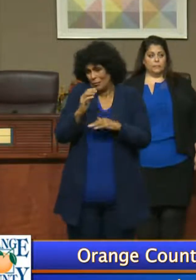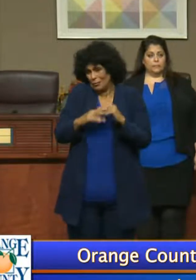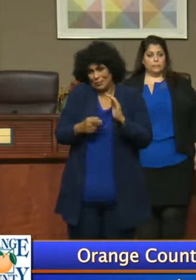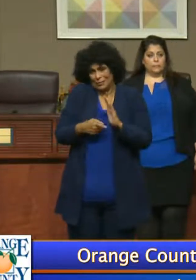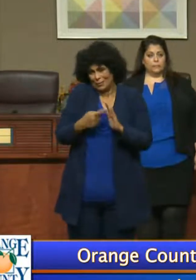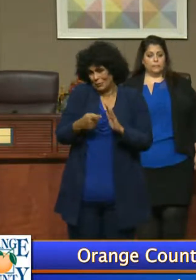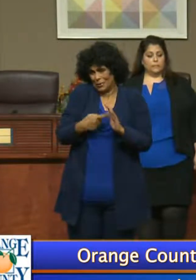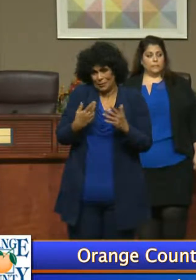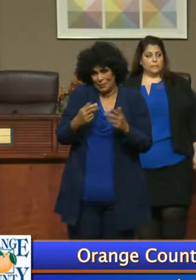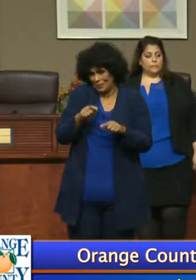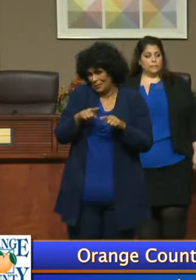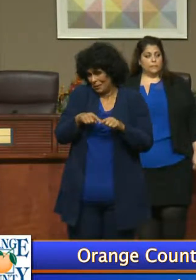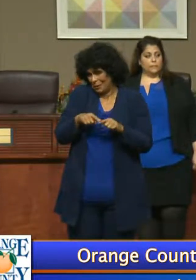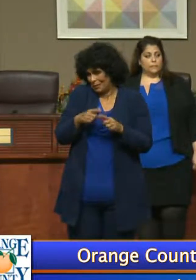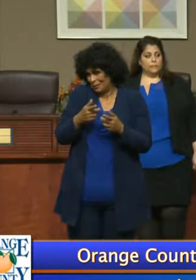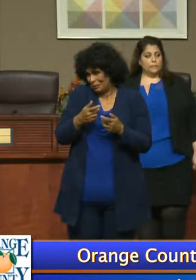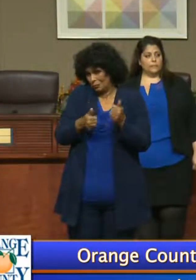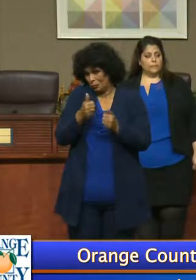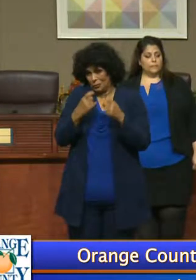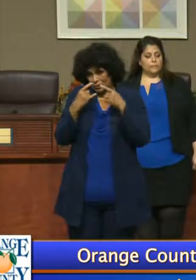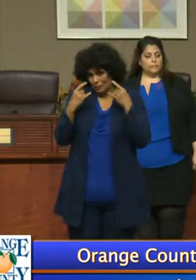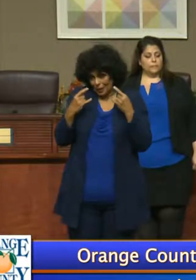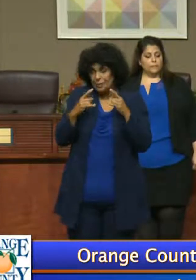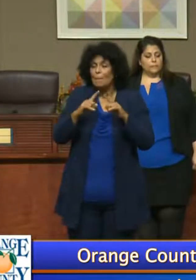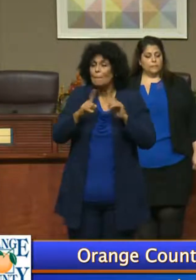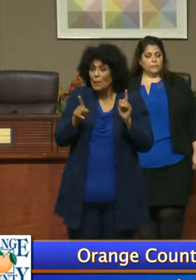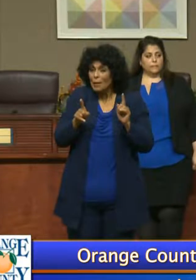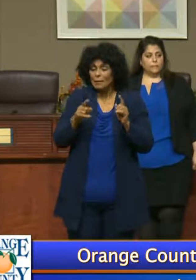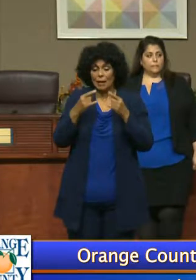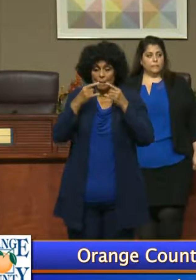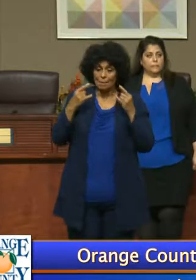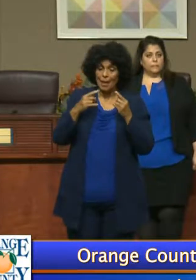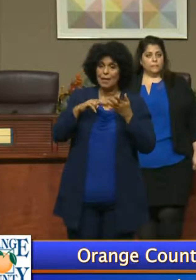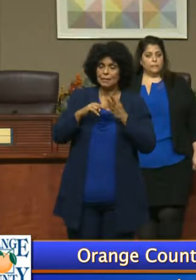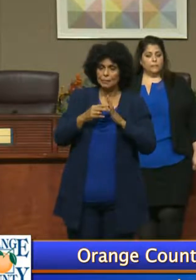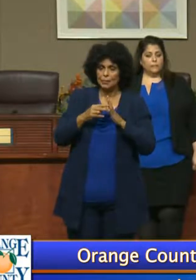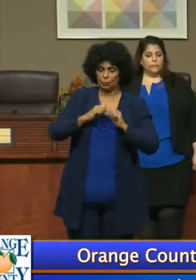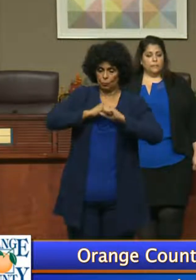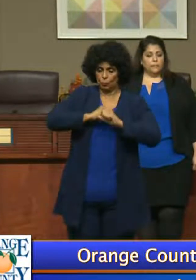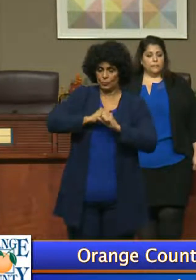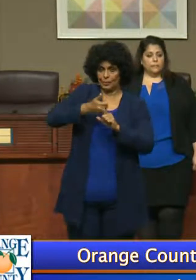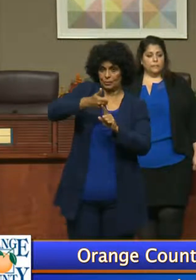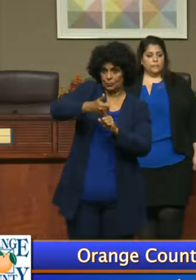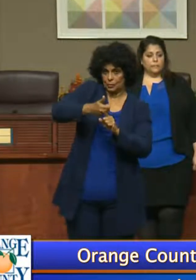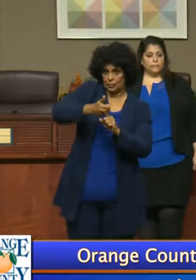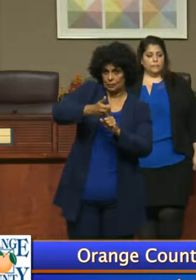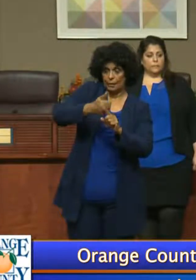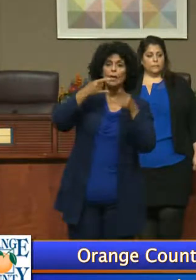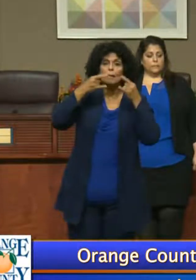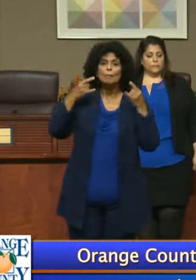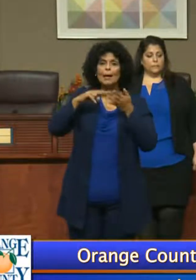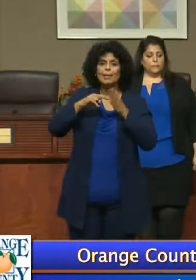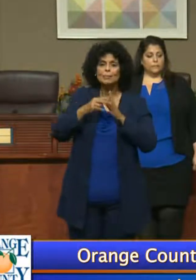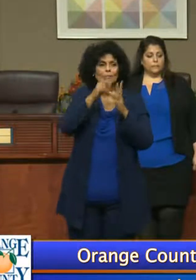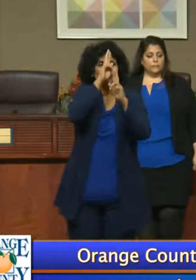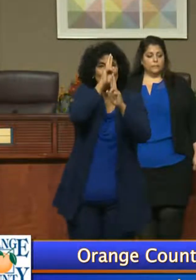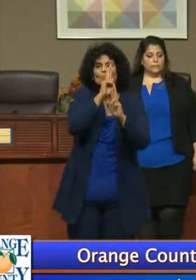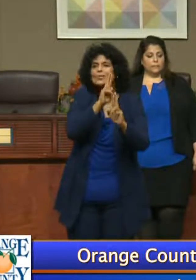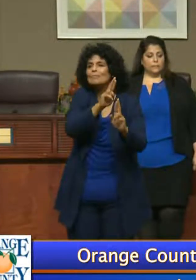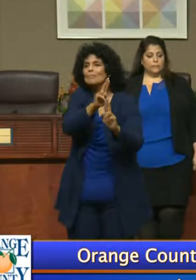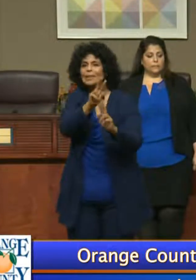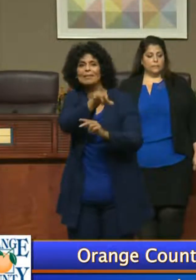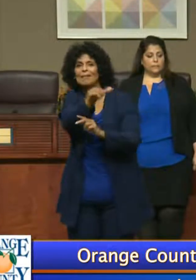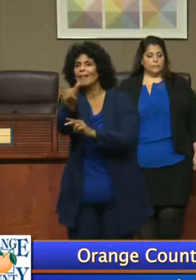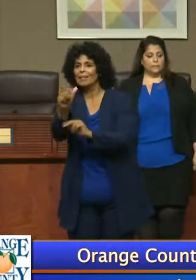on the type. But you are protecting someone. You are showing respect for someone's life. As I said before to